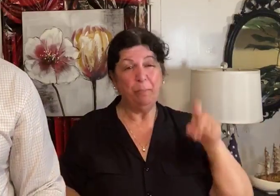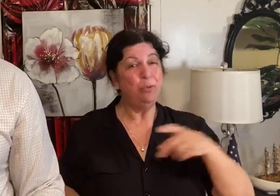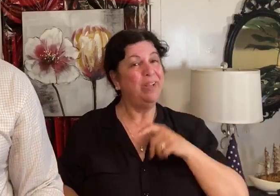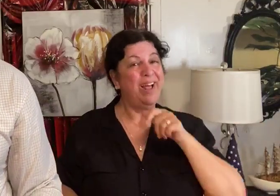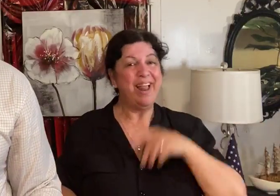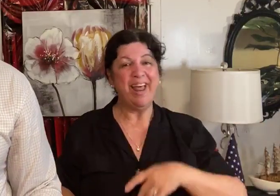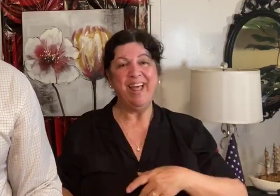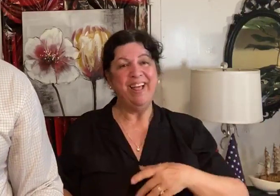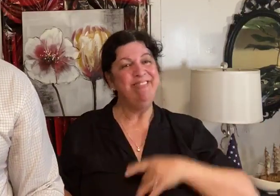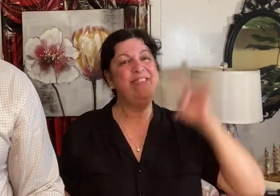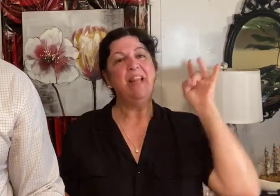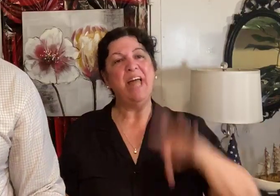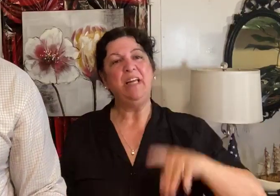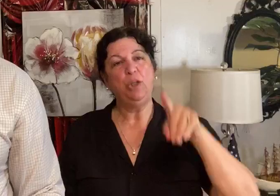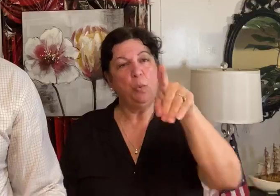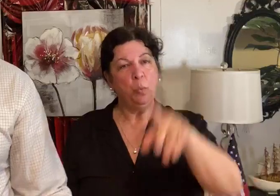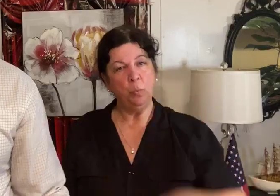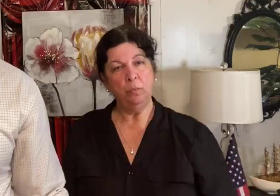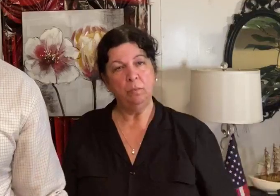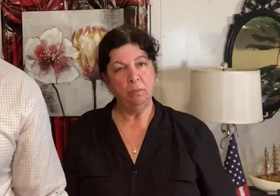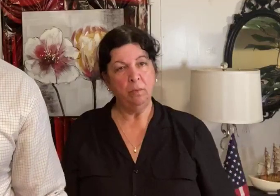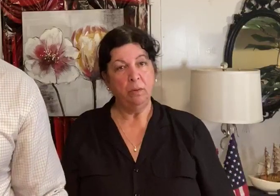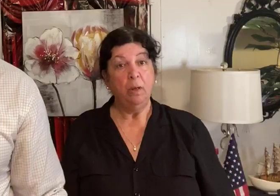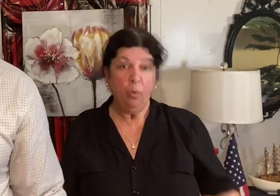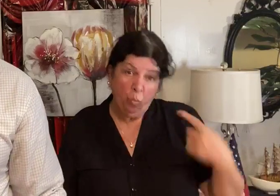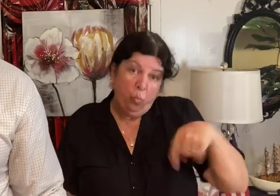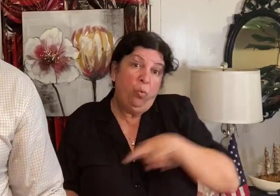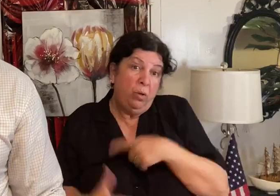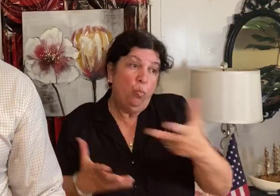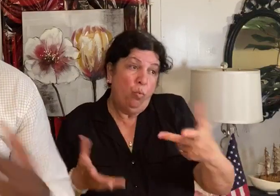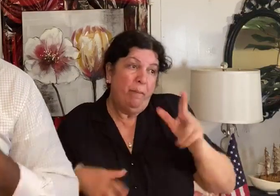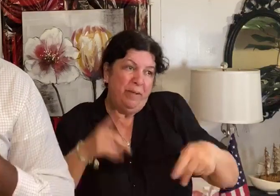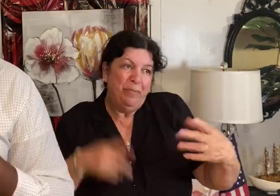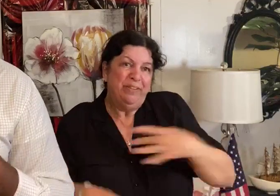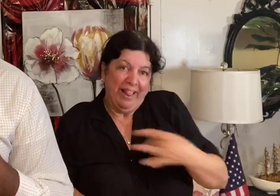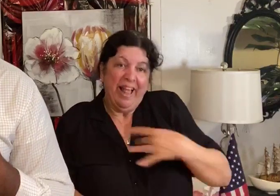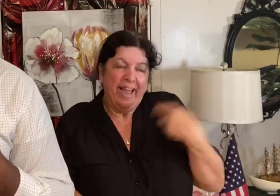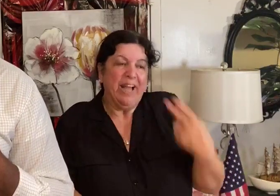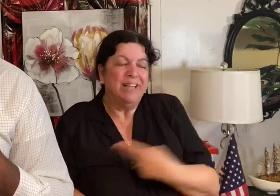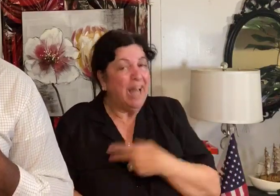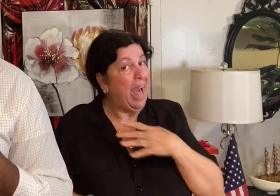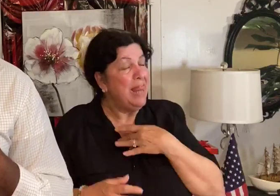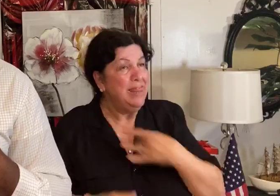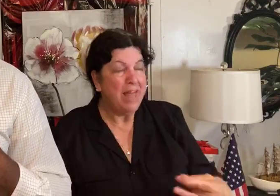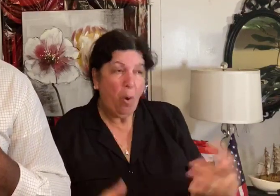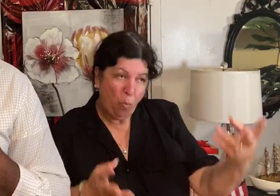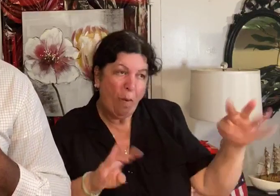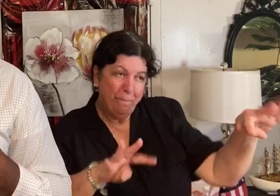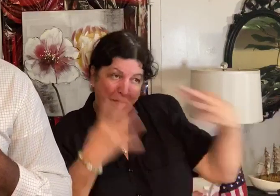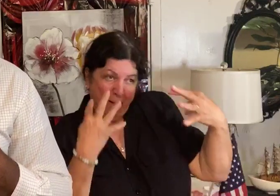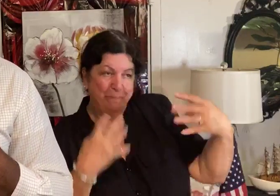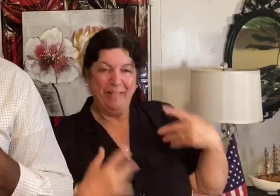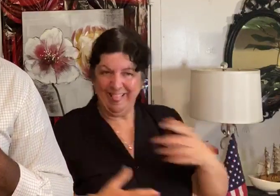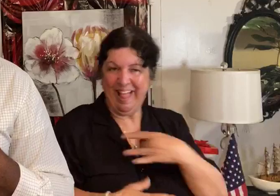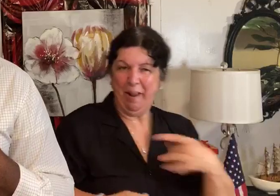you're preaching the truth. We want people to like us. Believe me, I do. I want people to like me, but not at